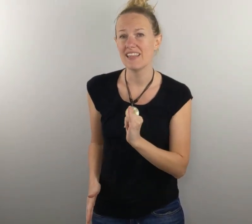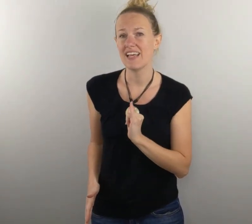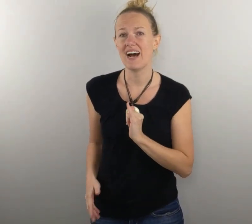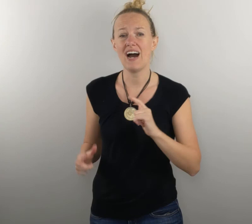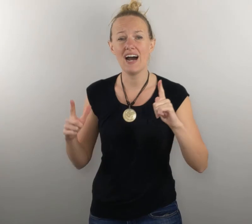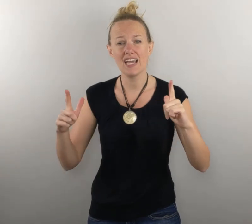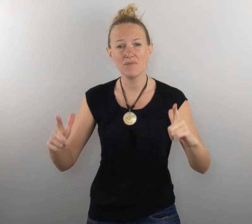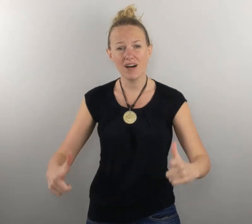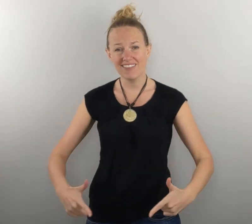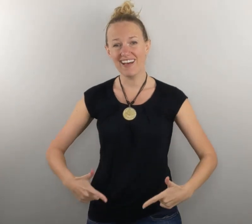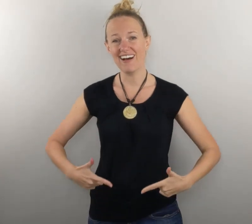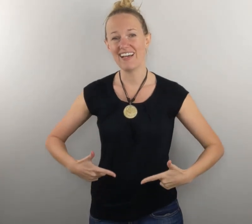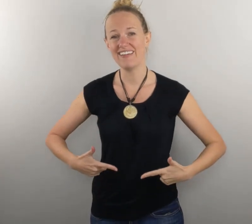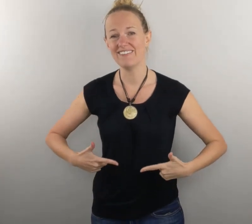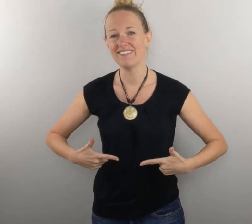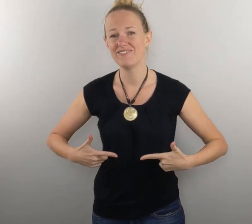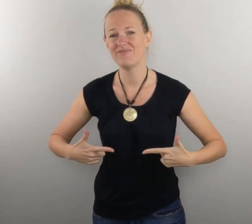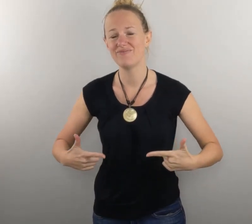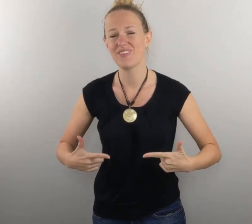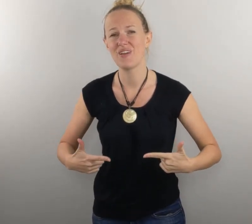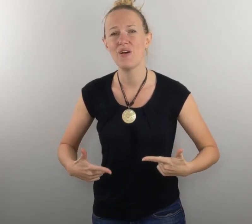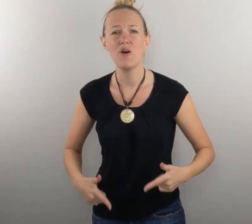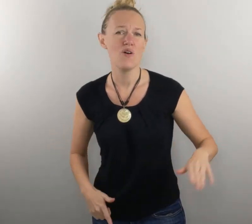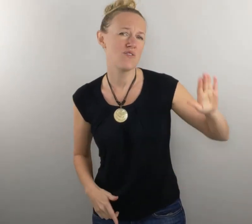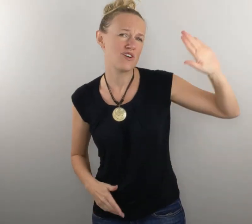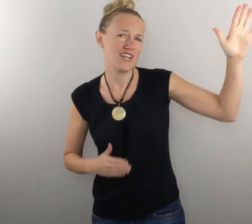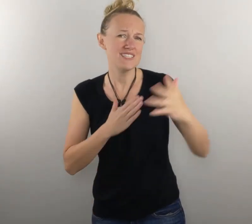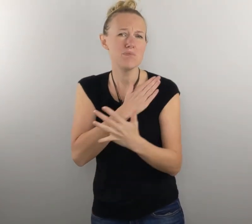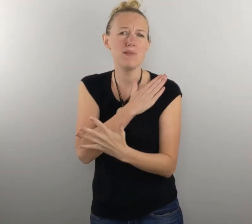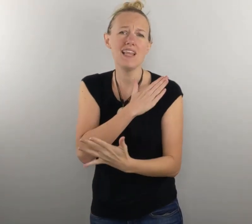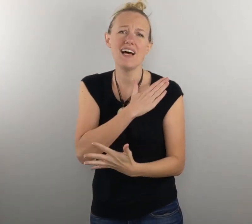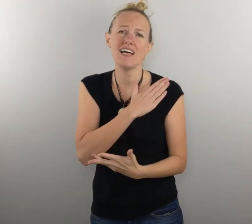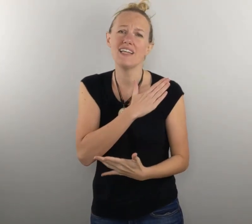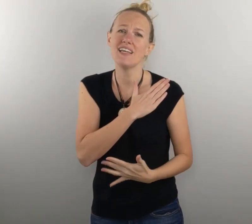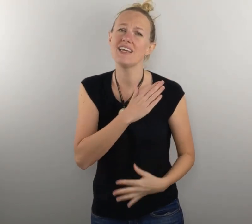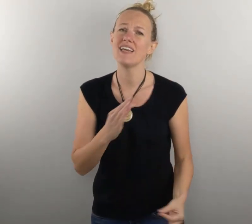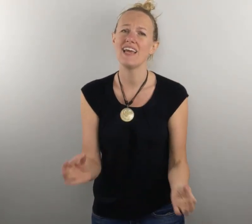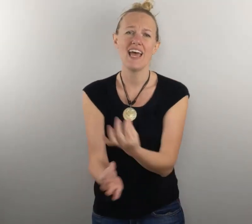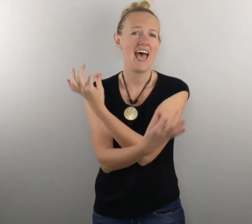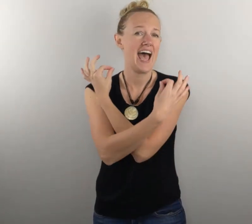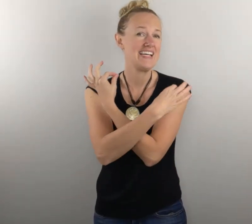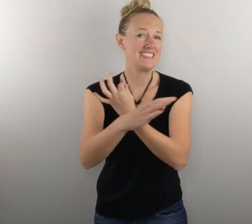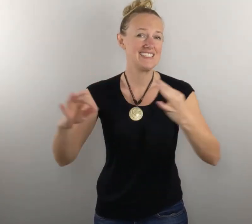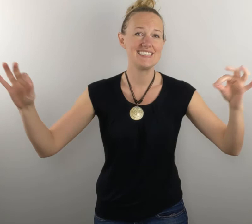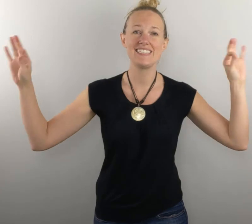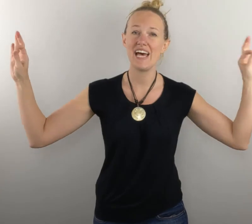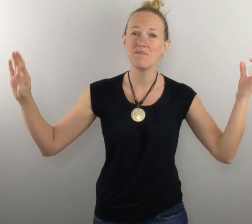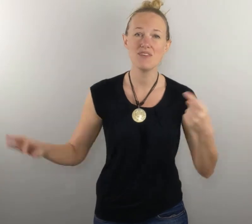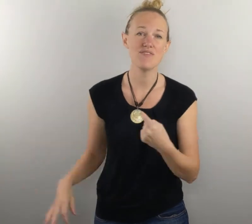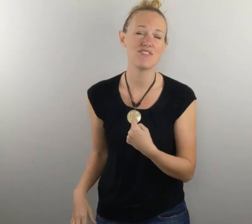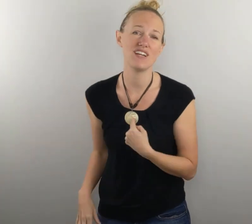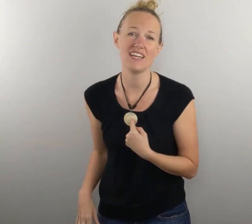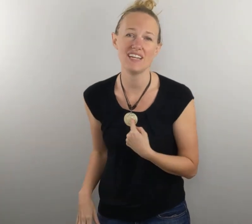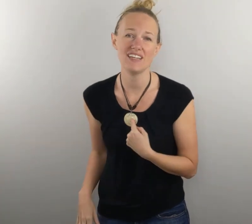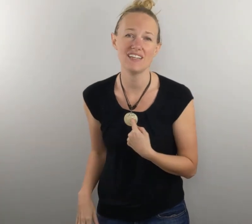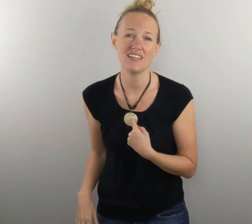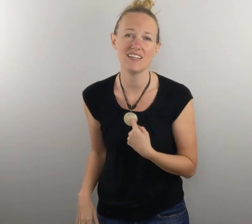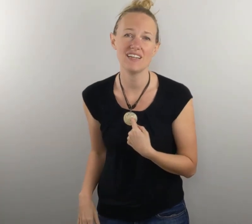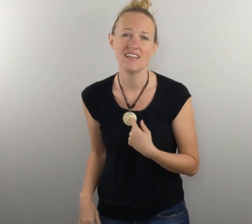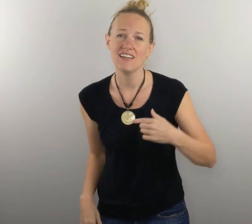that I'm alive. For his blood has set me free.